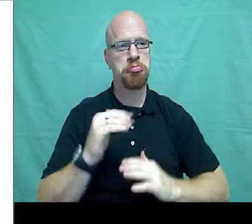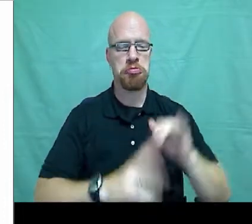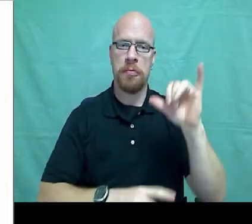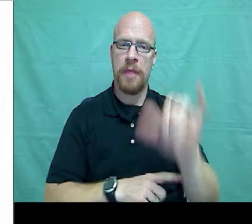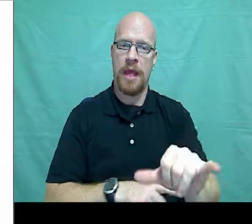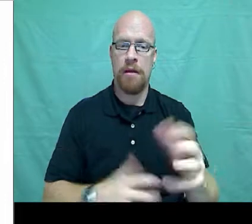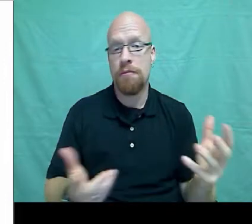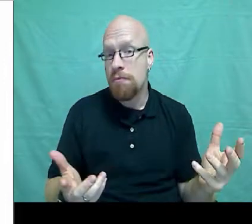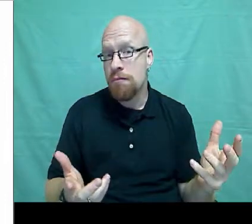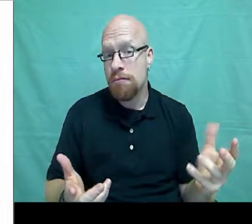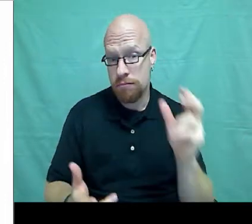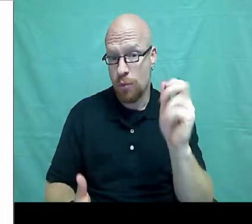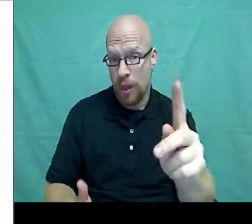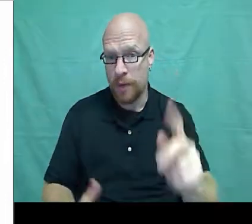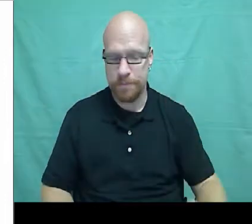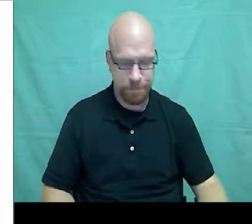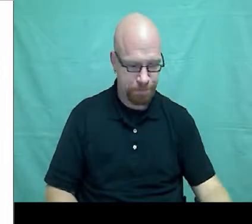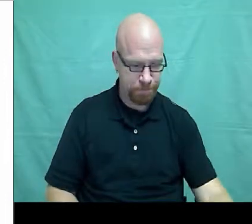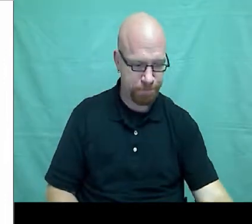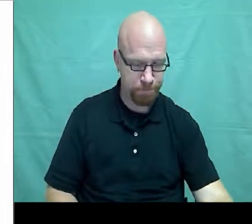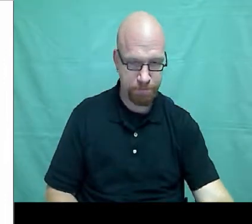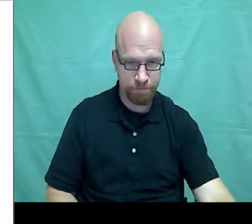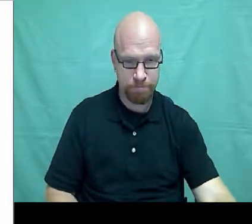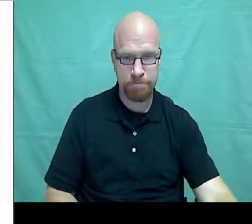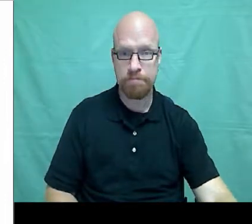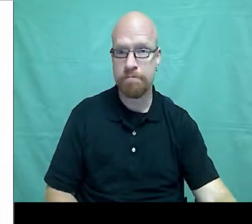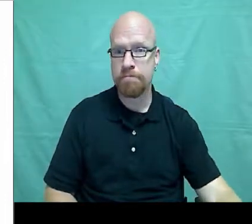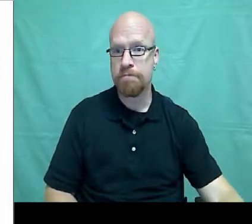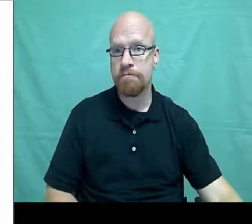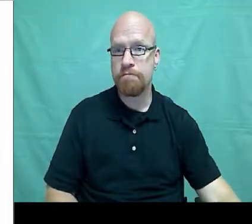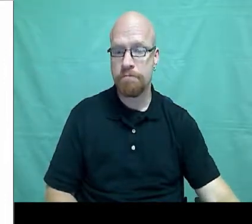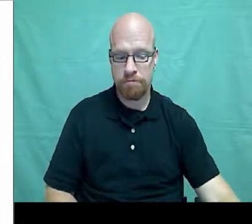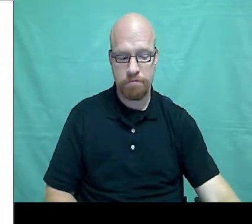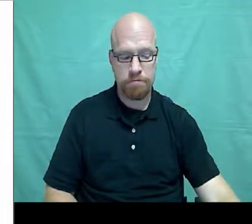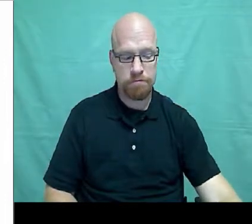want and how you want your presentation to look. Whatever you're comfortable with.